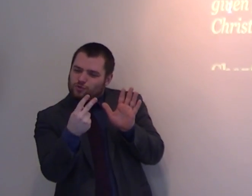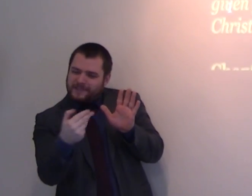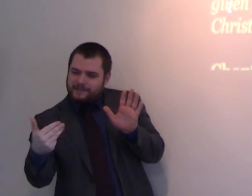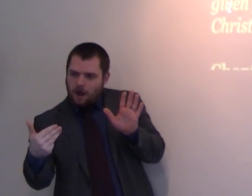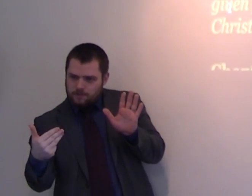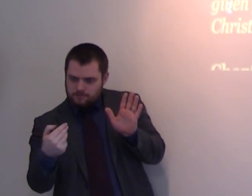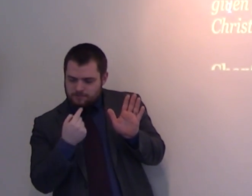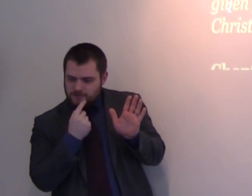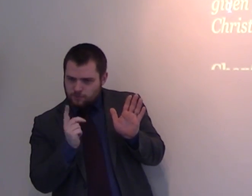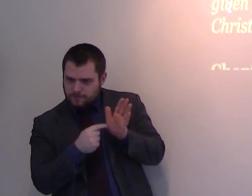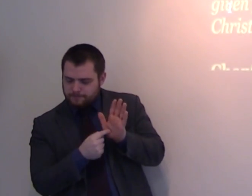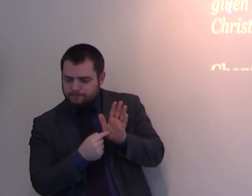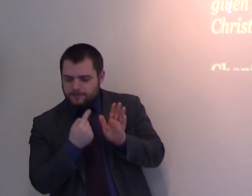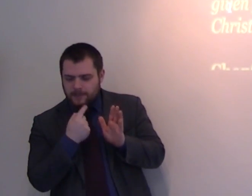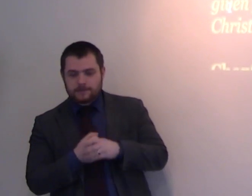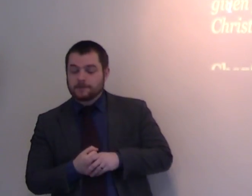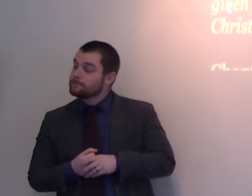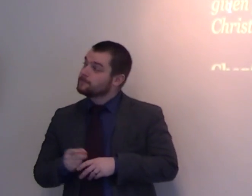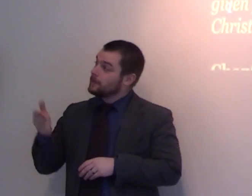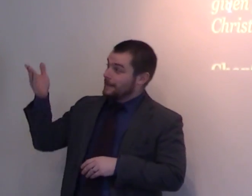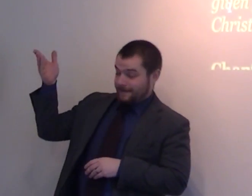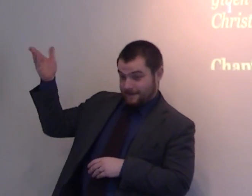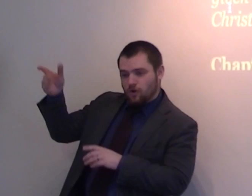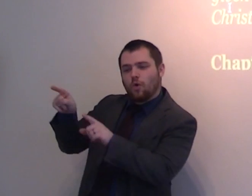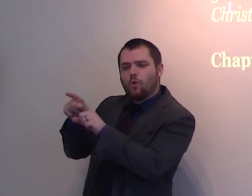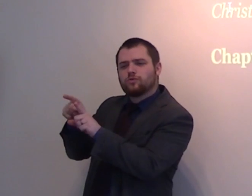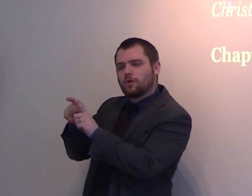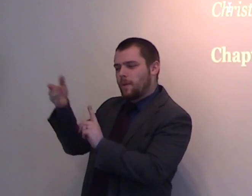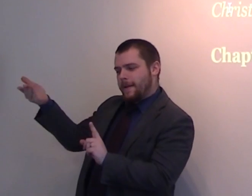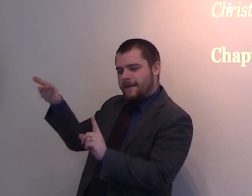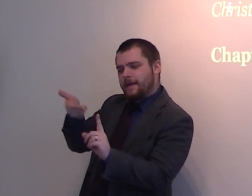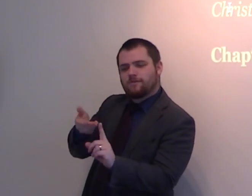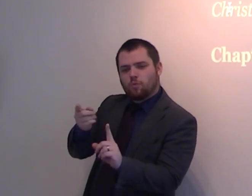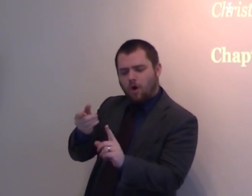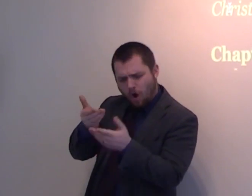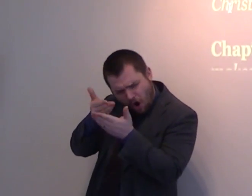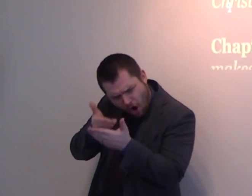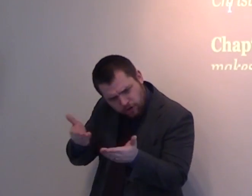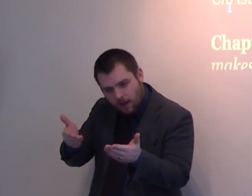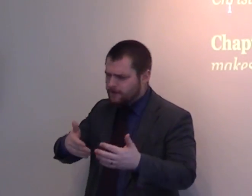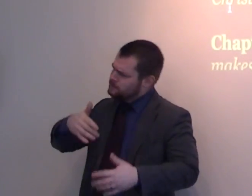29. Quote, "He has also given you the honor of suffering for Christ."